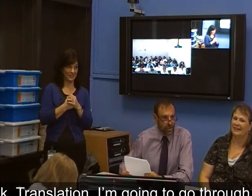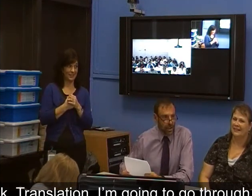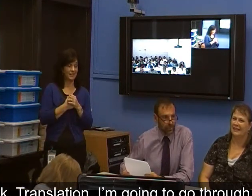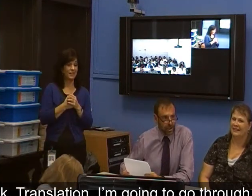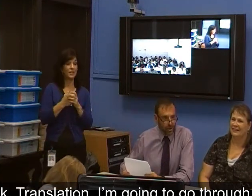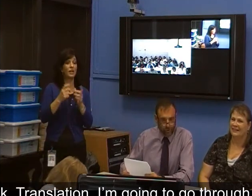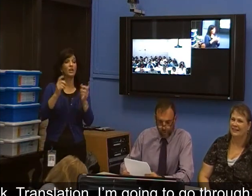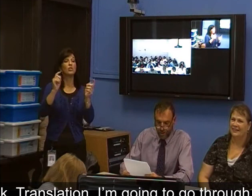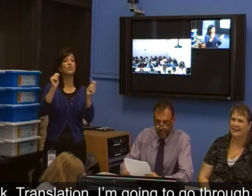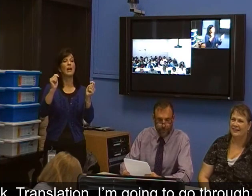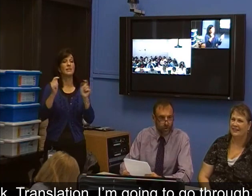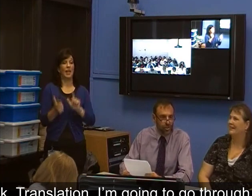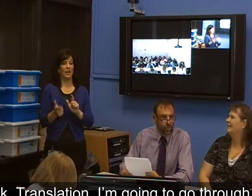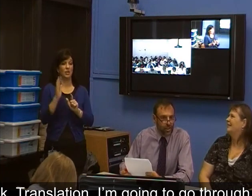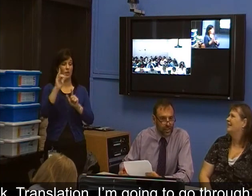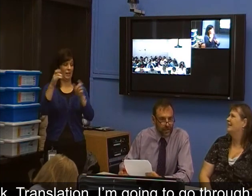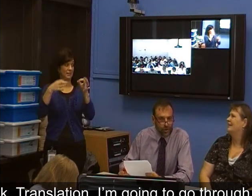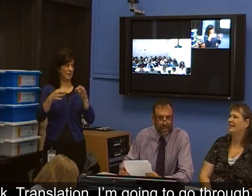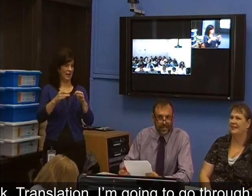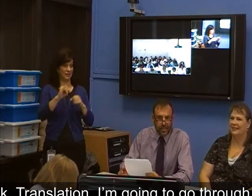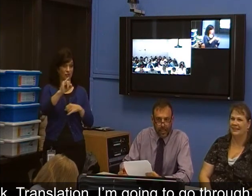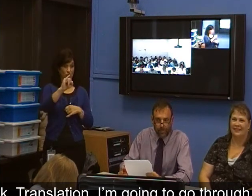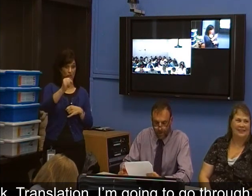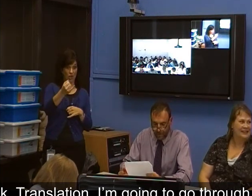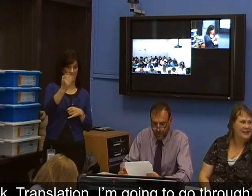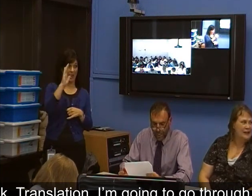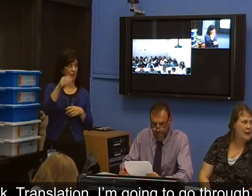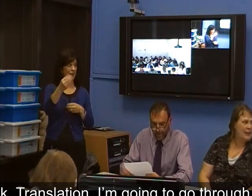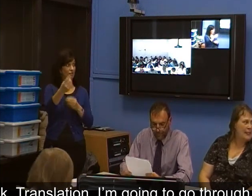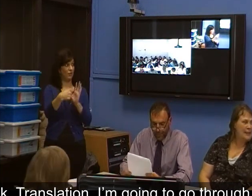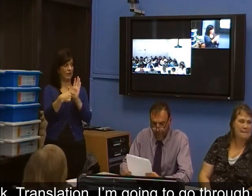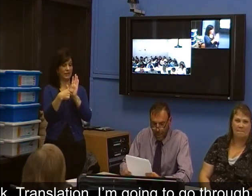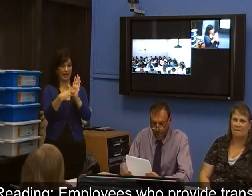Translation. Mm-hmm. I'm going to go through J first. We're going to give you an example of J.